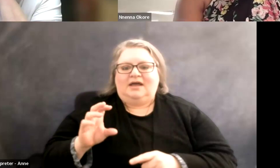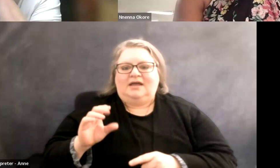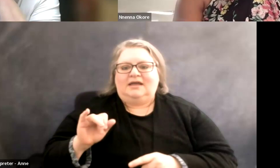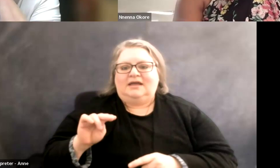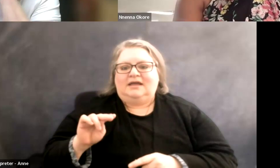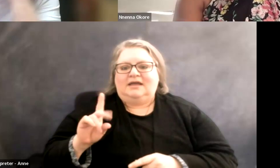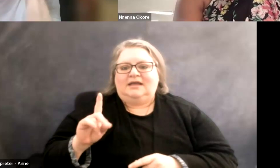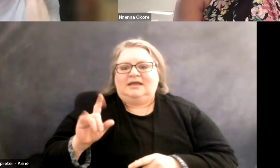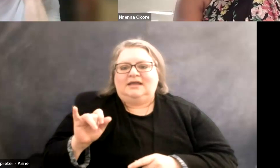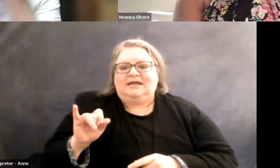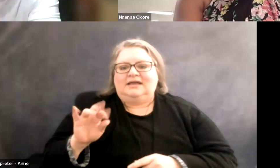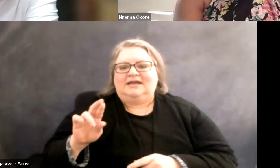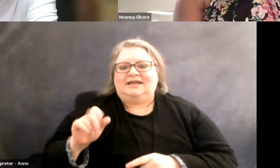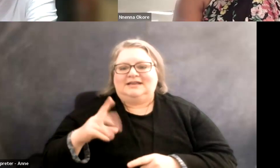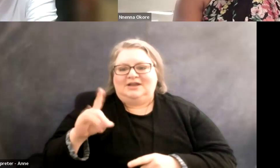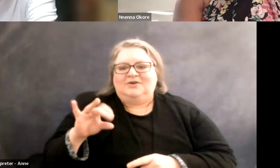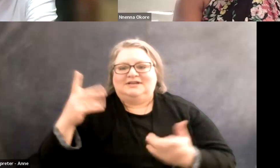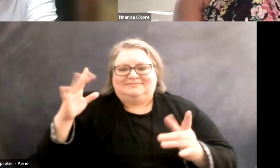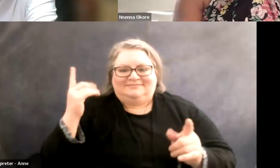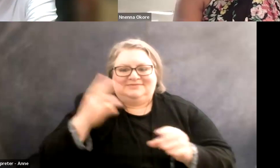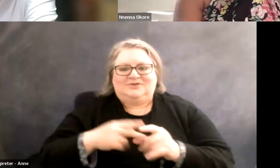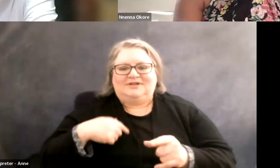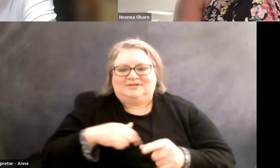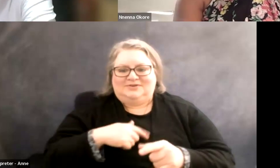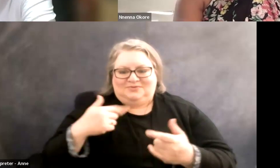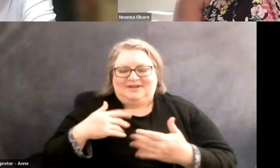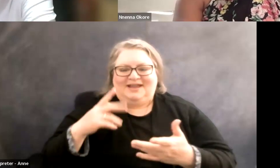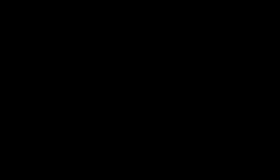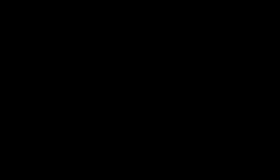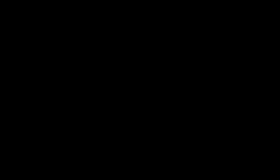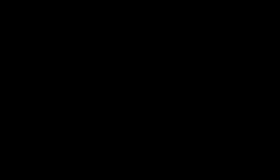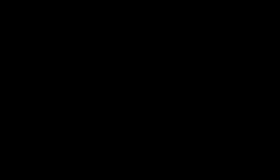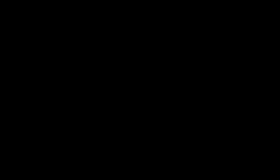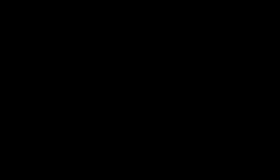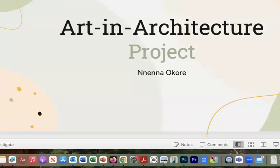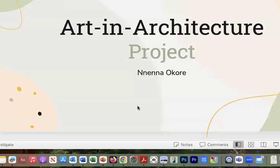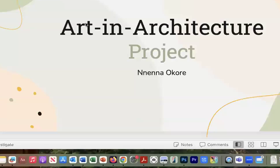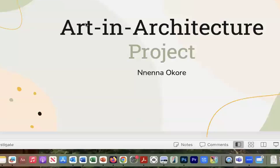join. So we have 3. Great. Yes. Okay, awesome. Awesome. Thank you. Okay.